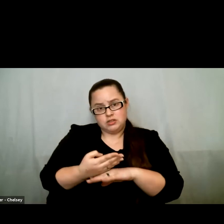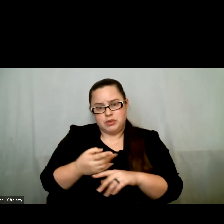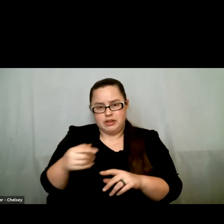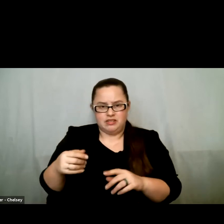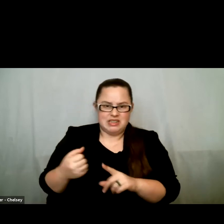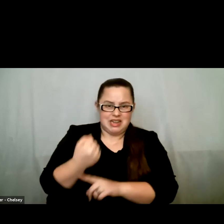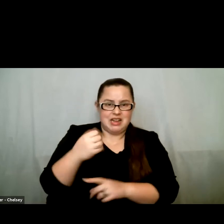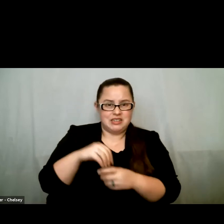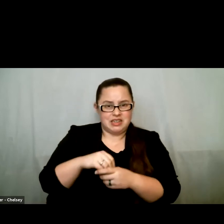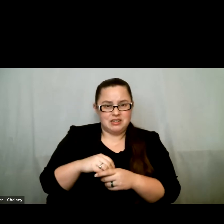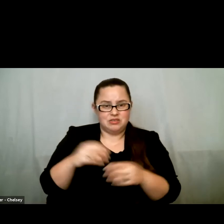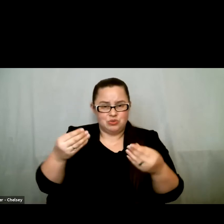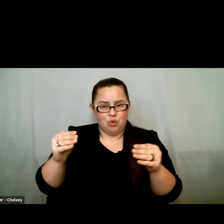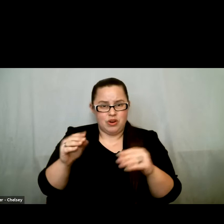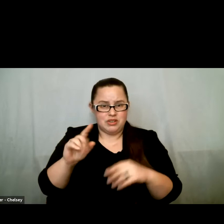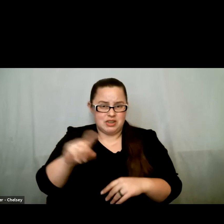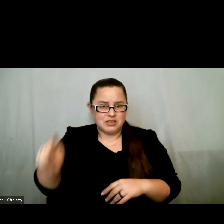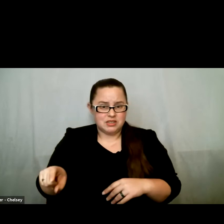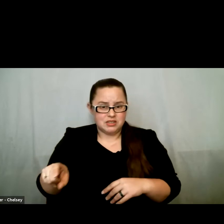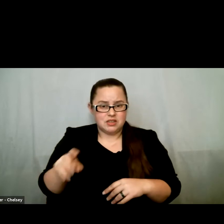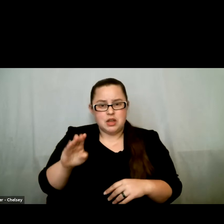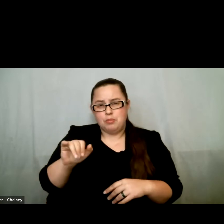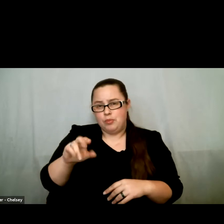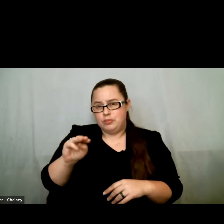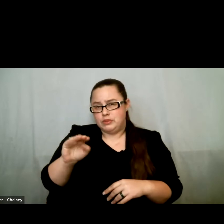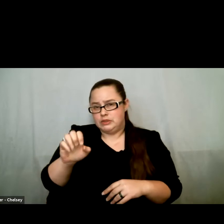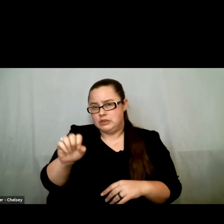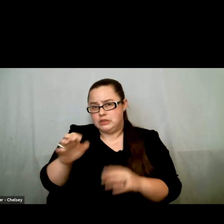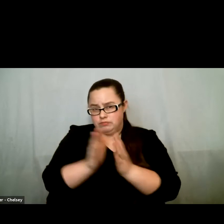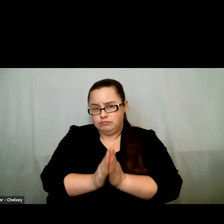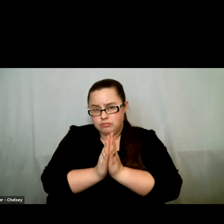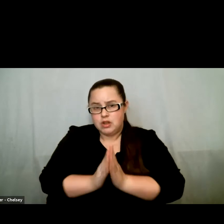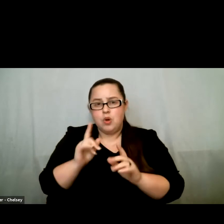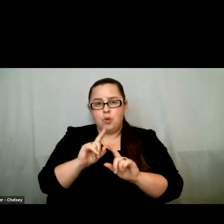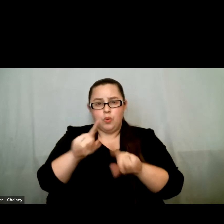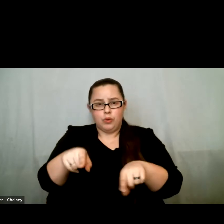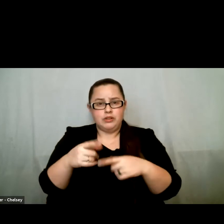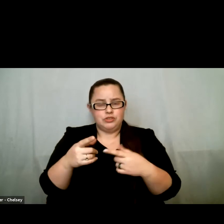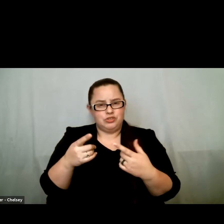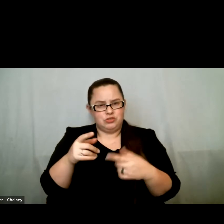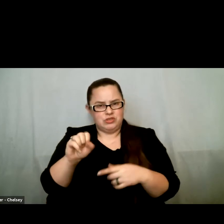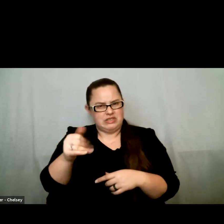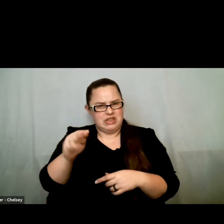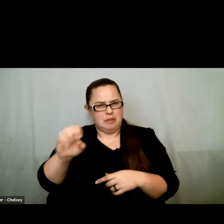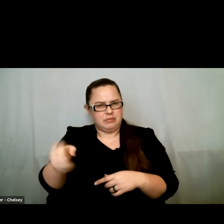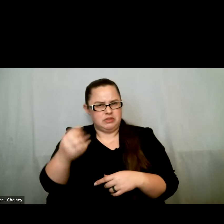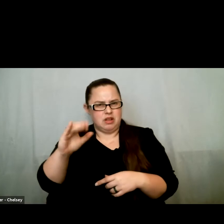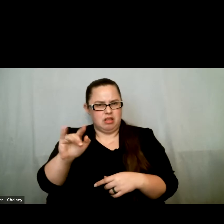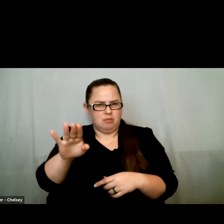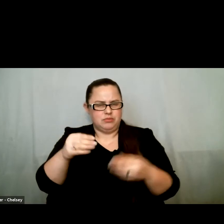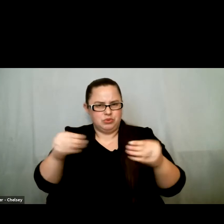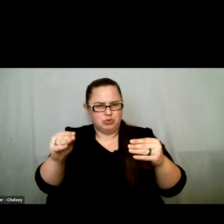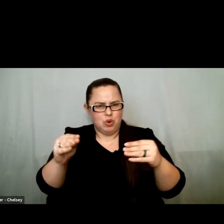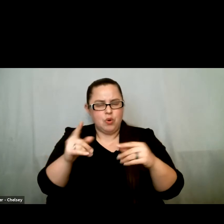A Burmese father had taken his 2 young sons to Sam's Club when he was suddenly attacked, and slashed across the face. His 6-year-old